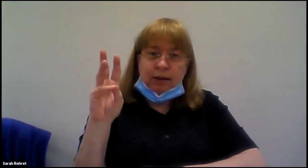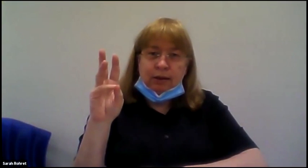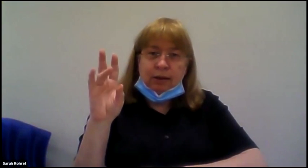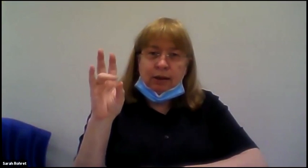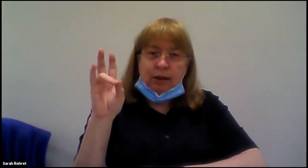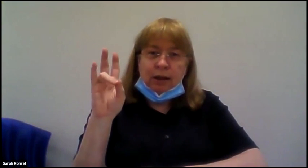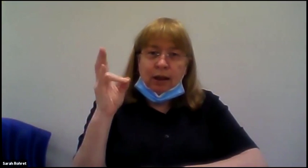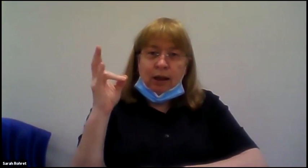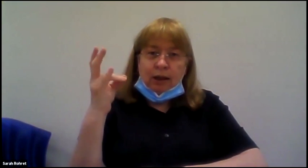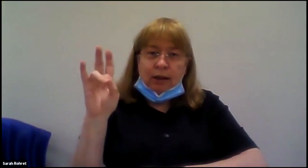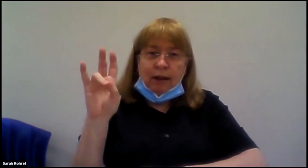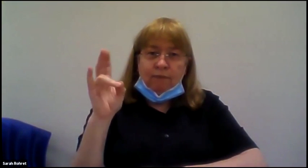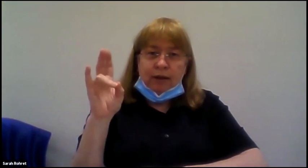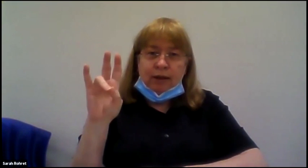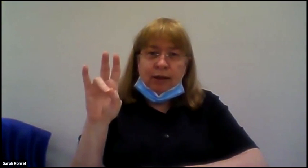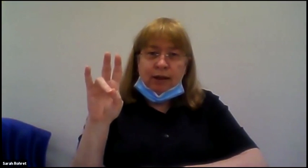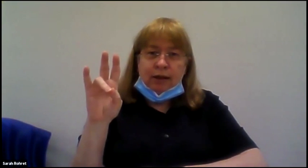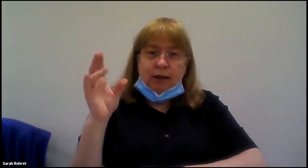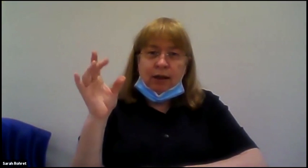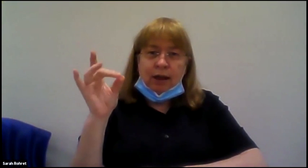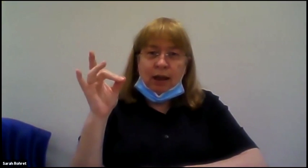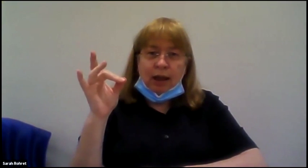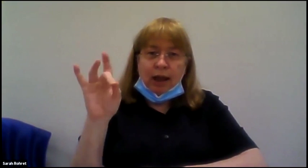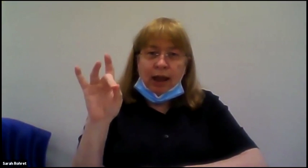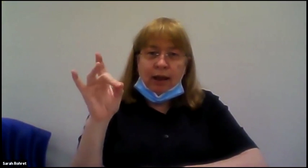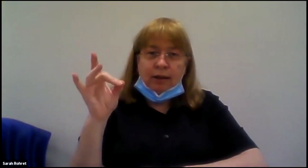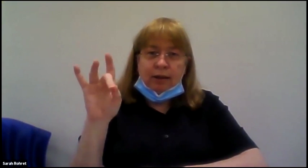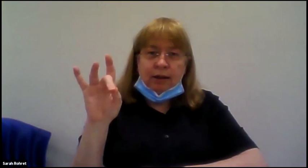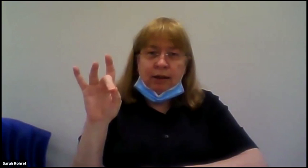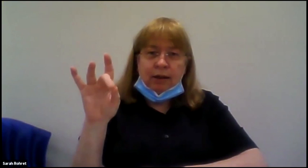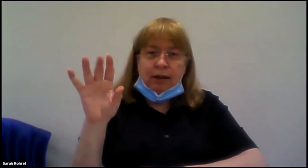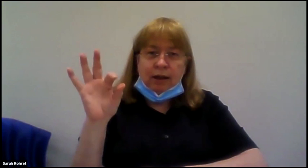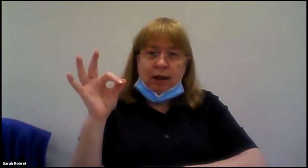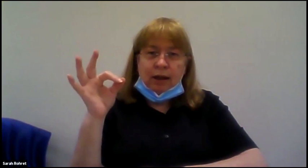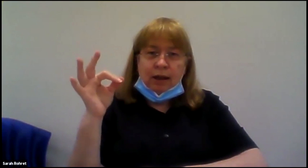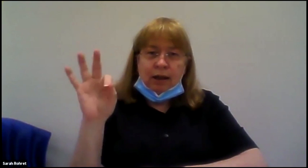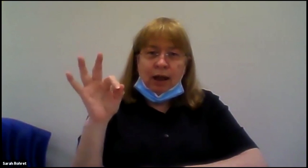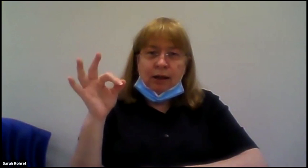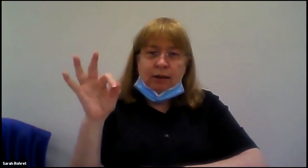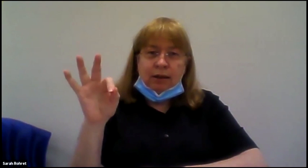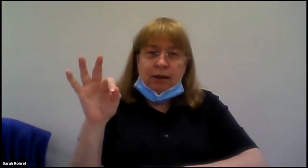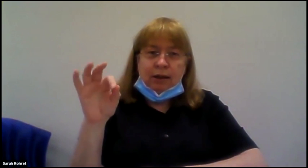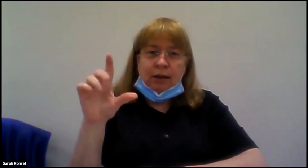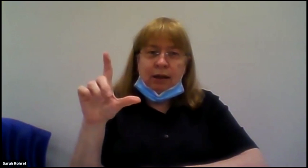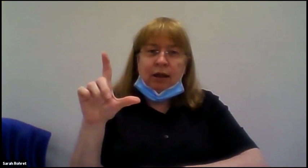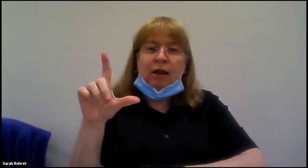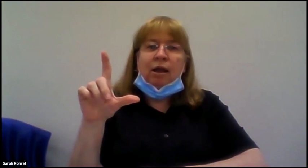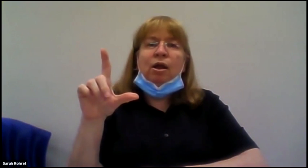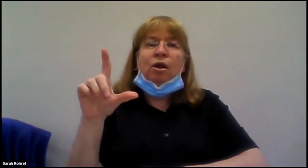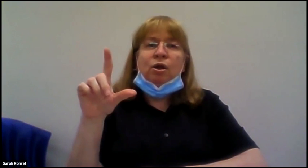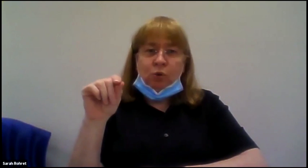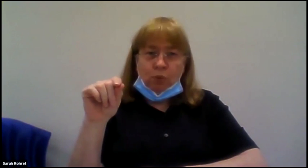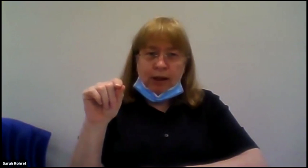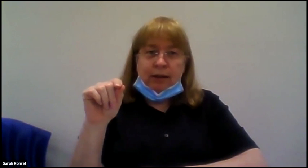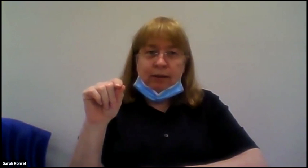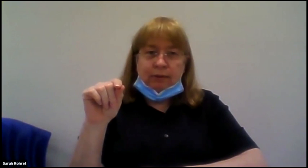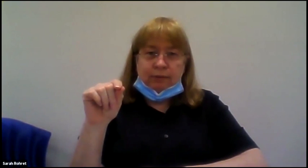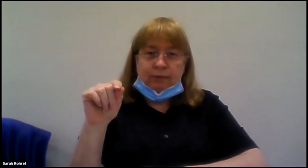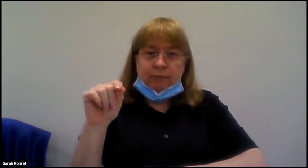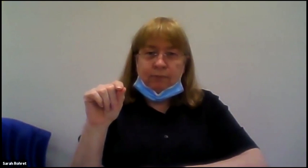16, 17, 18, 19, 20.